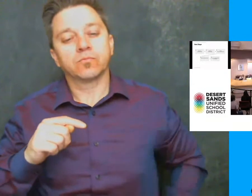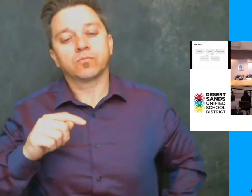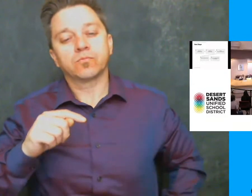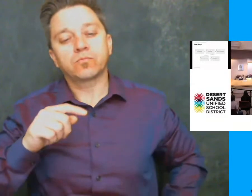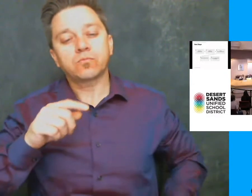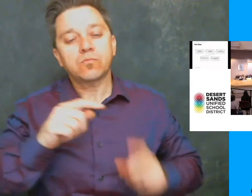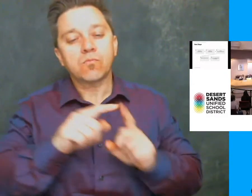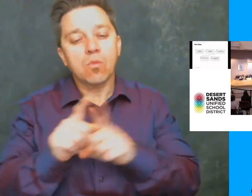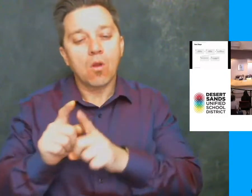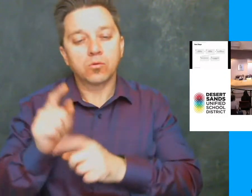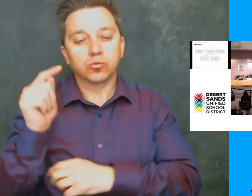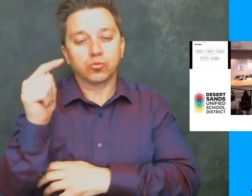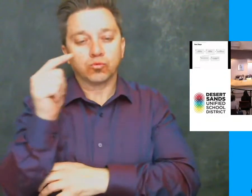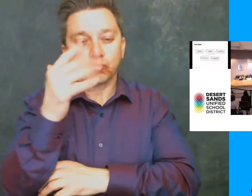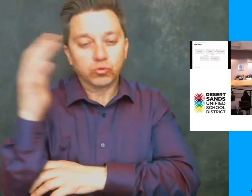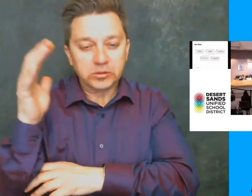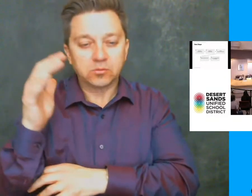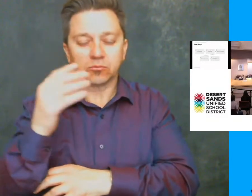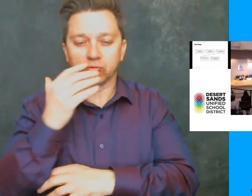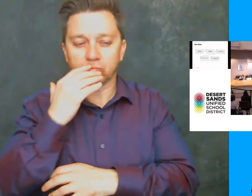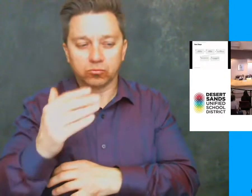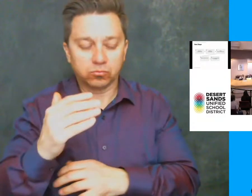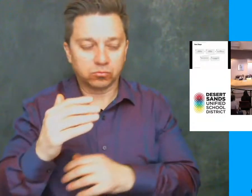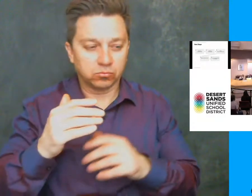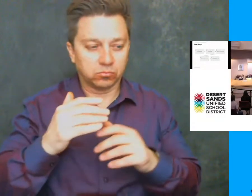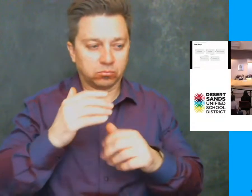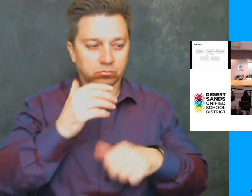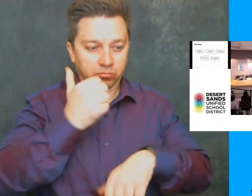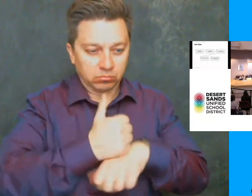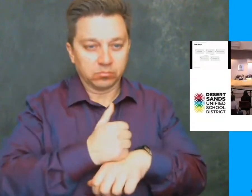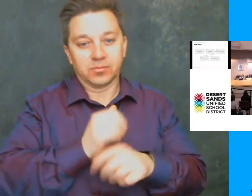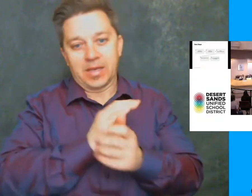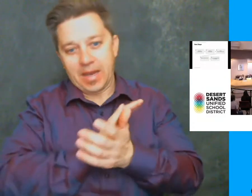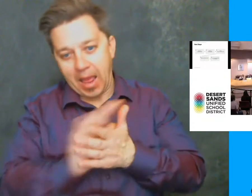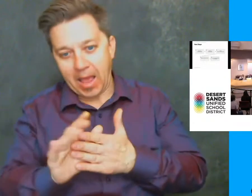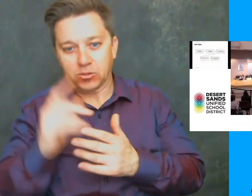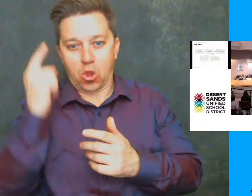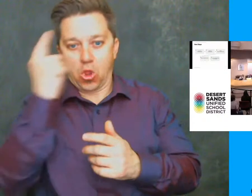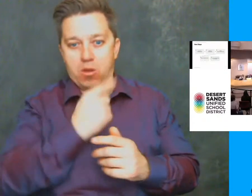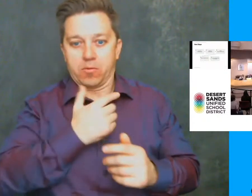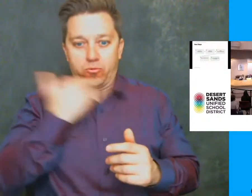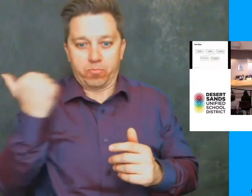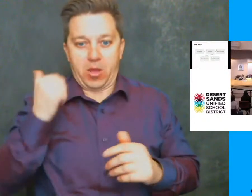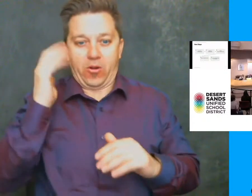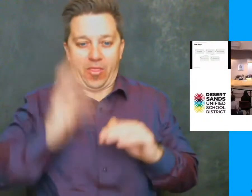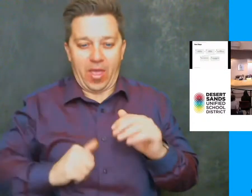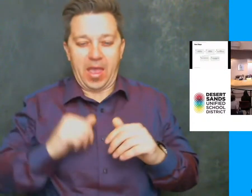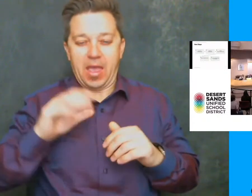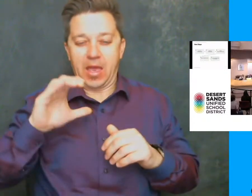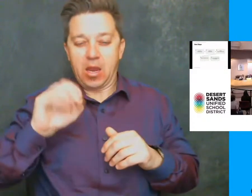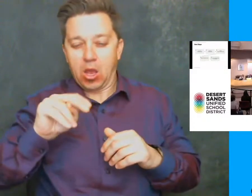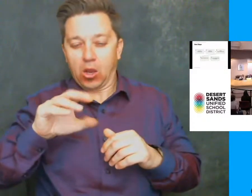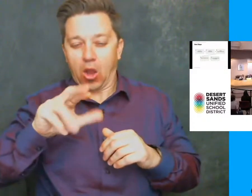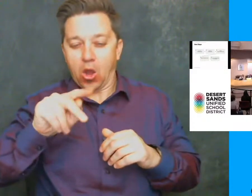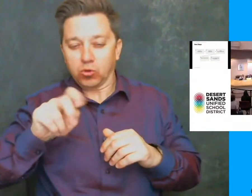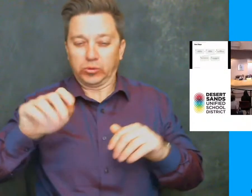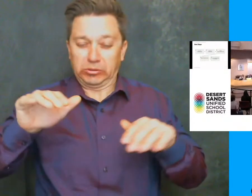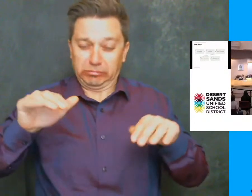also the trees also break up that built look of concrete and hard edges and stuff like that.